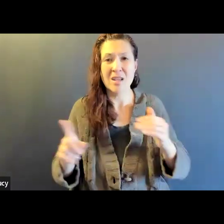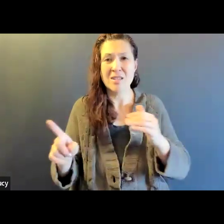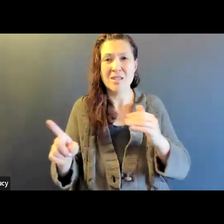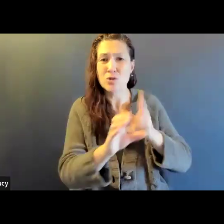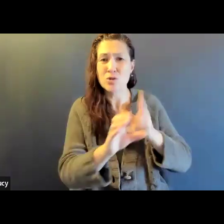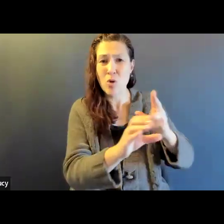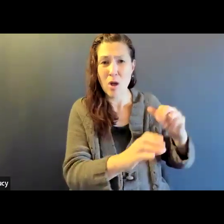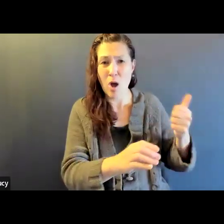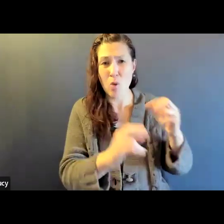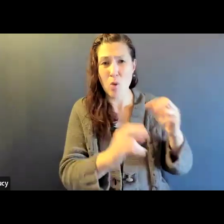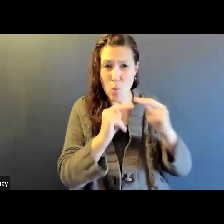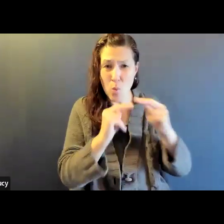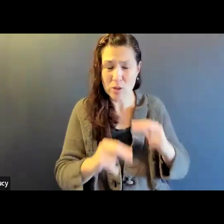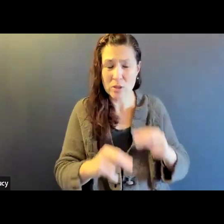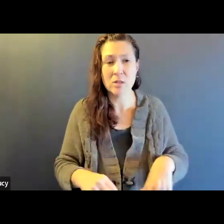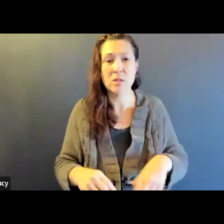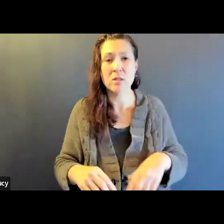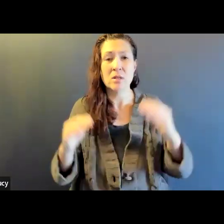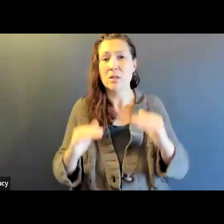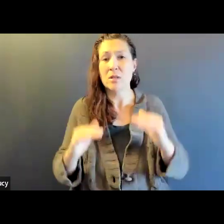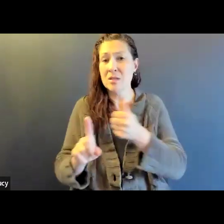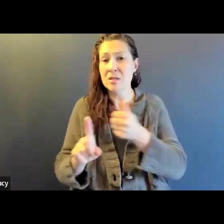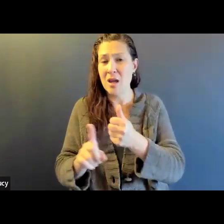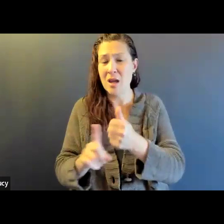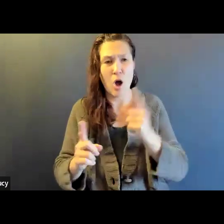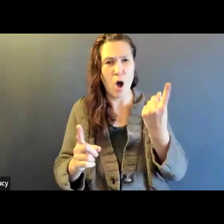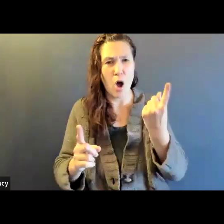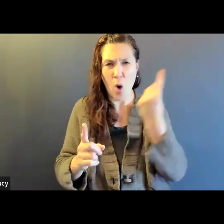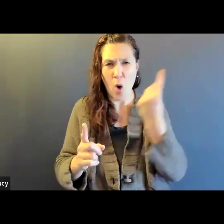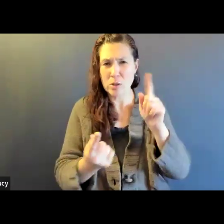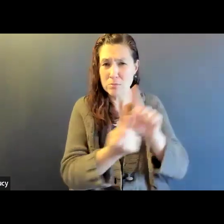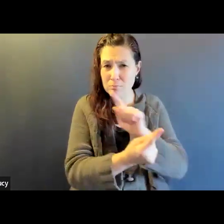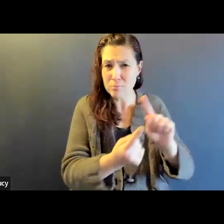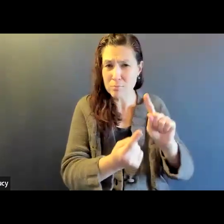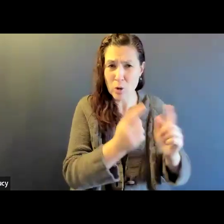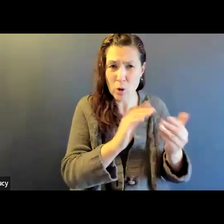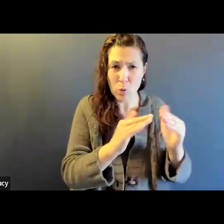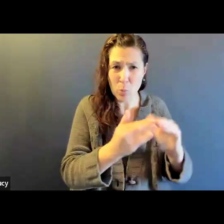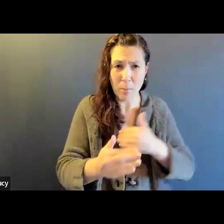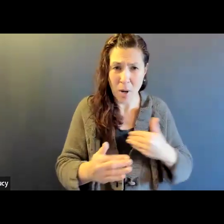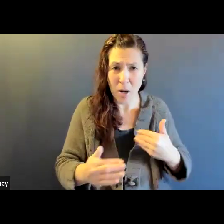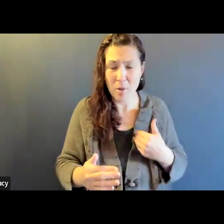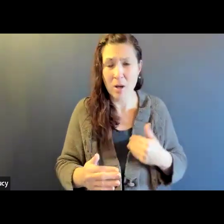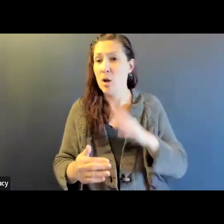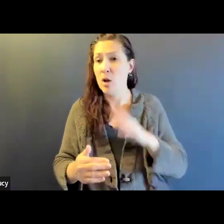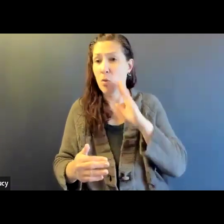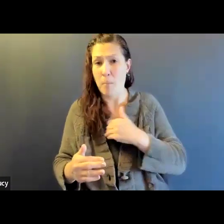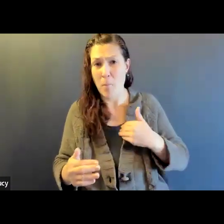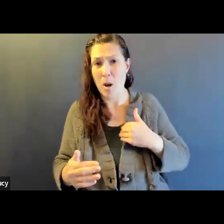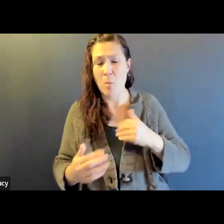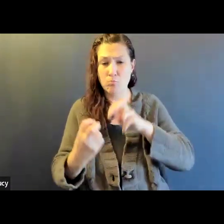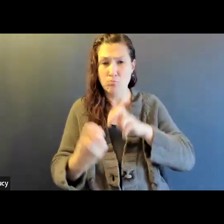as well. She meets with community folks all the time. She meets with members one-on-one, usually